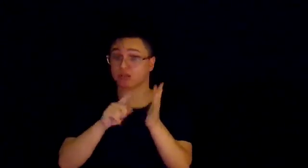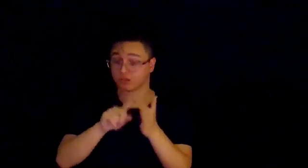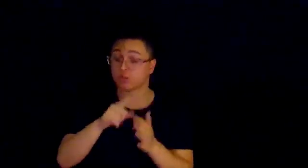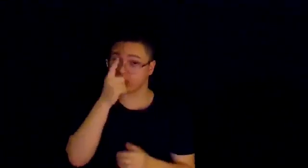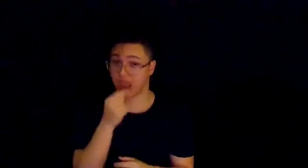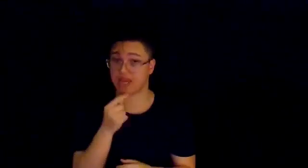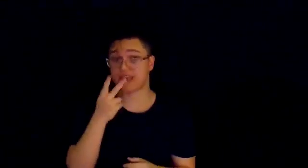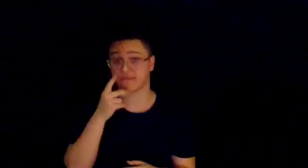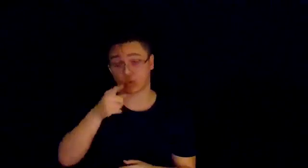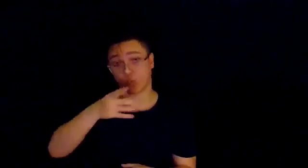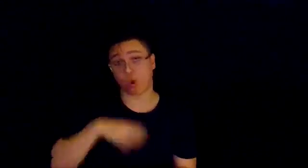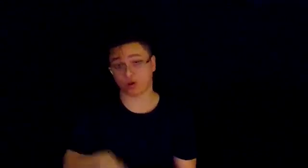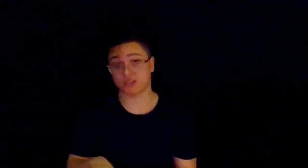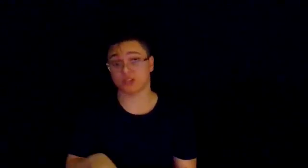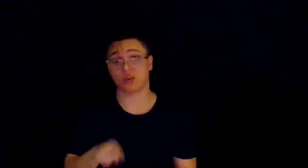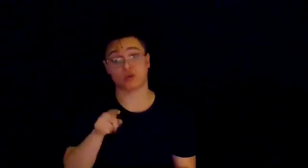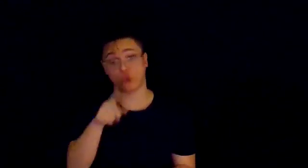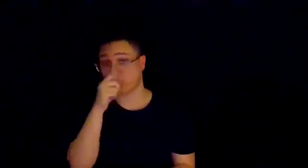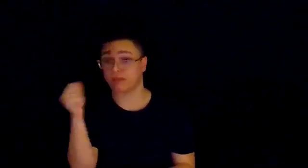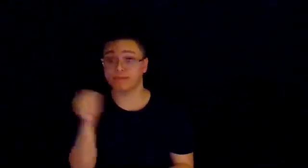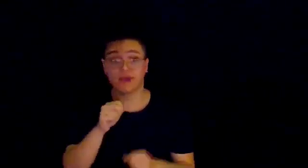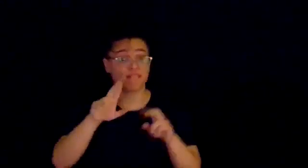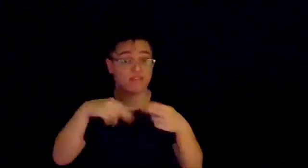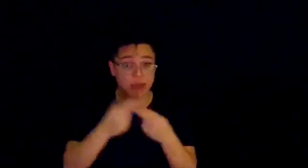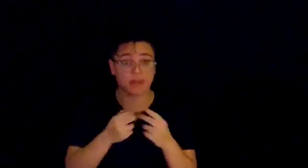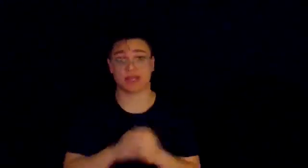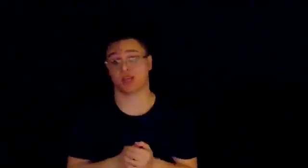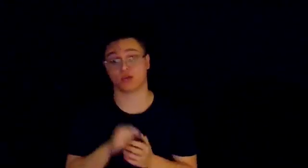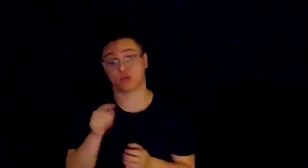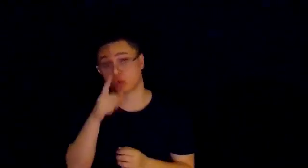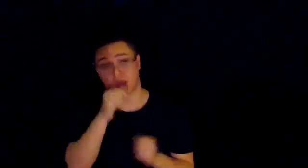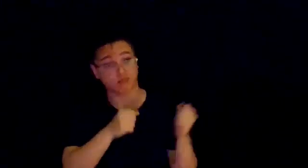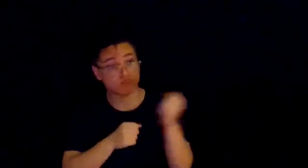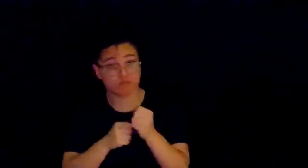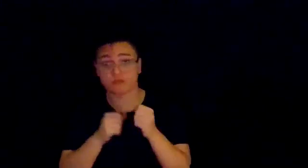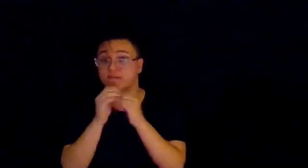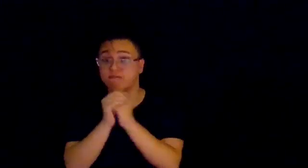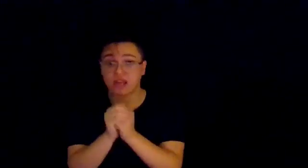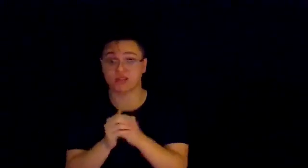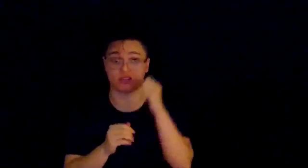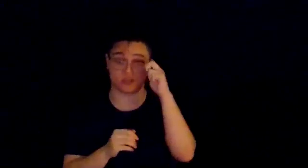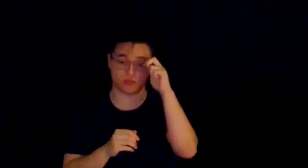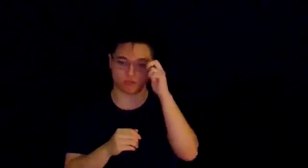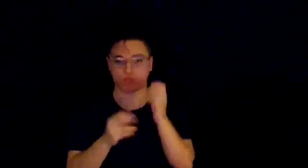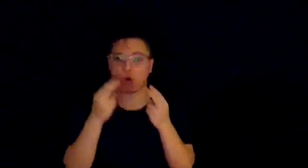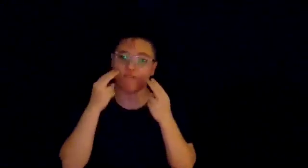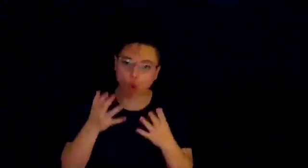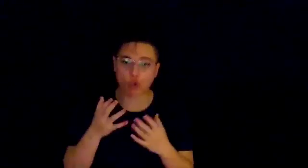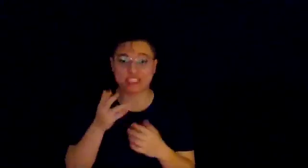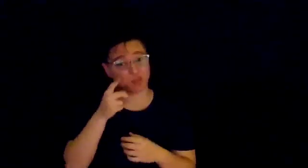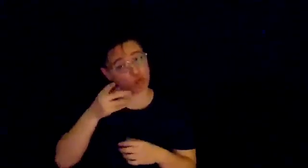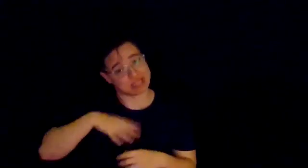advocate in the room with you. You can if you want. You can bring a family member. You can bring a